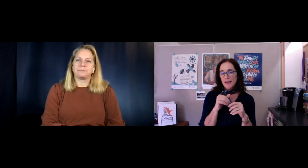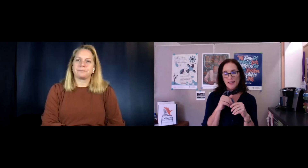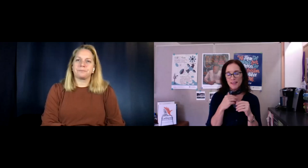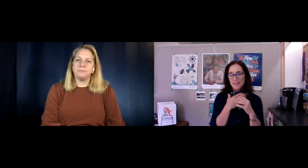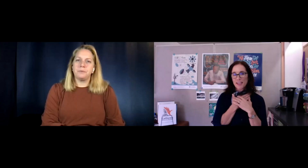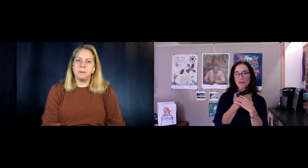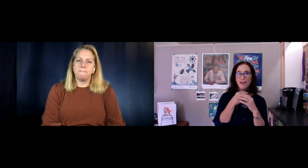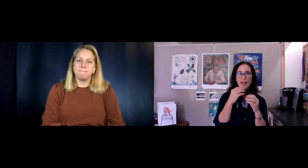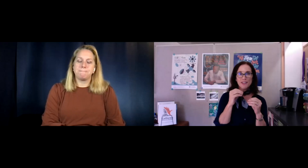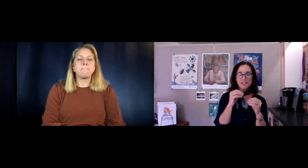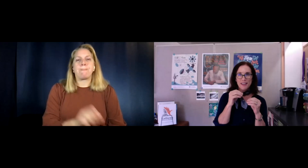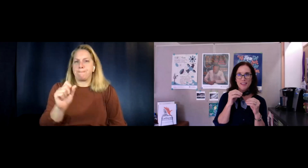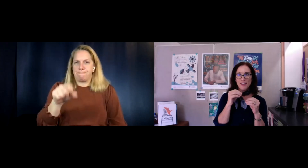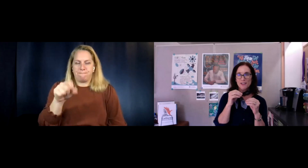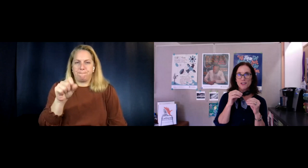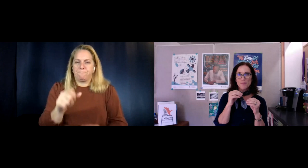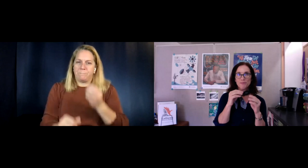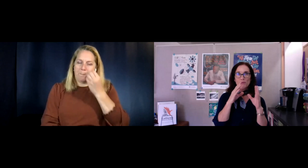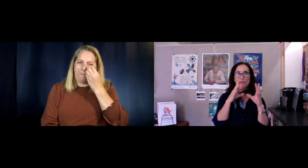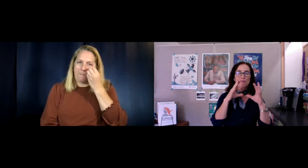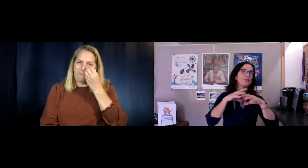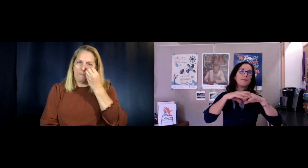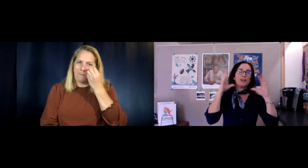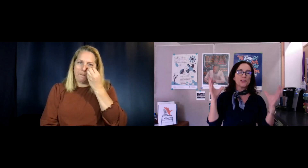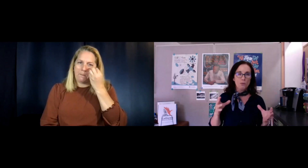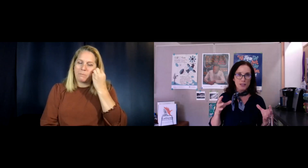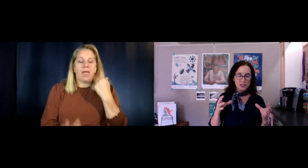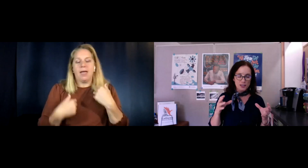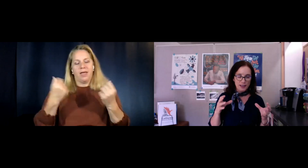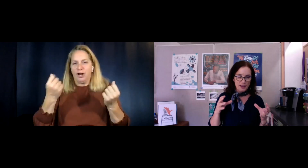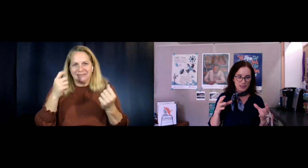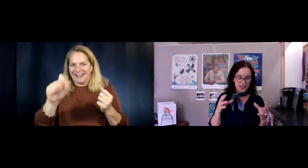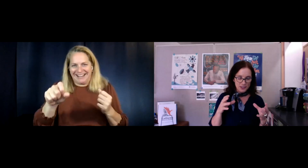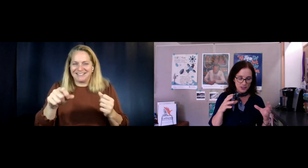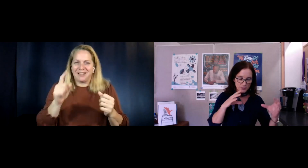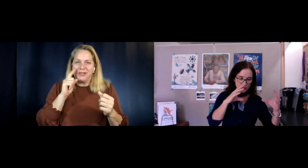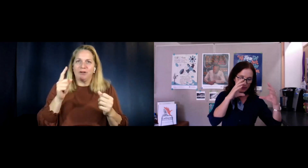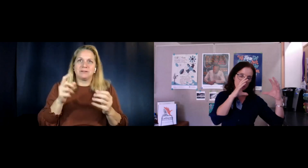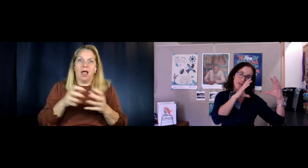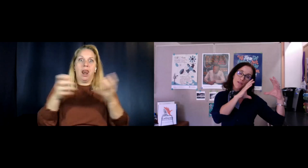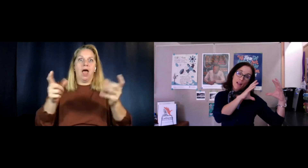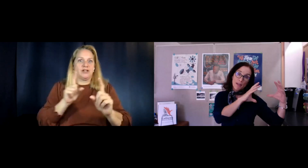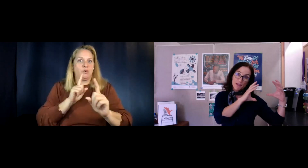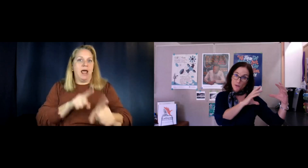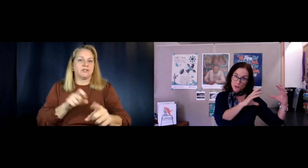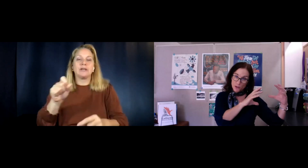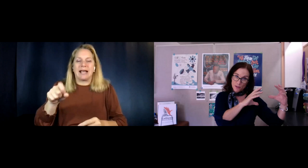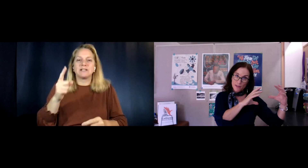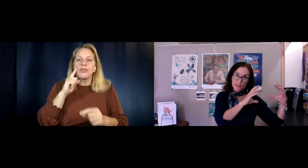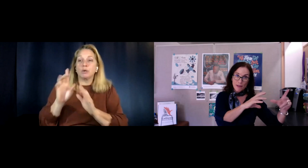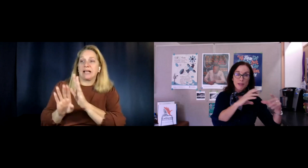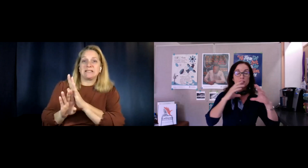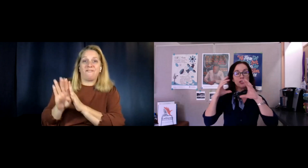Yeah, you know, I understand there's a whole bunch to answer to this, but like there's the development of